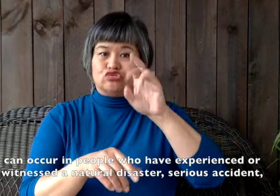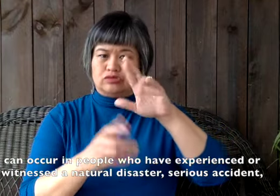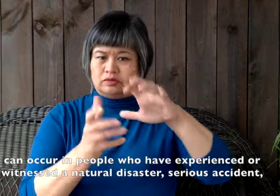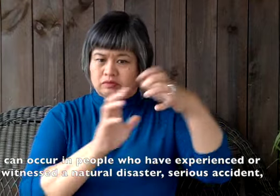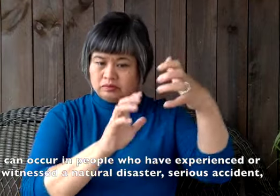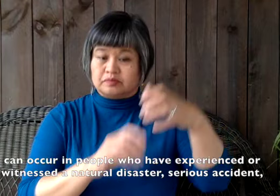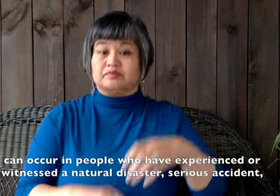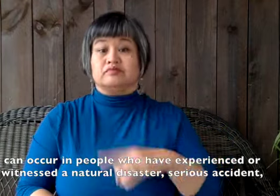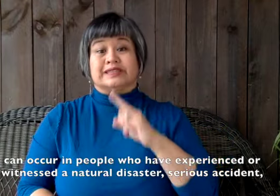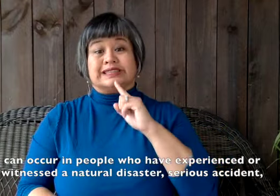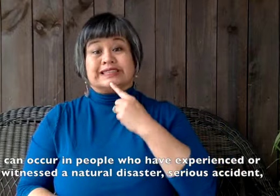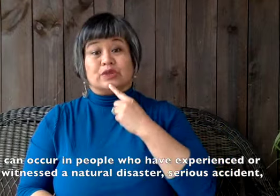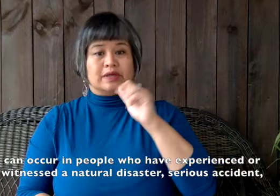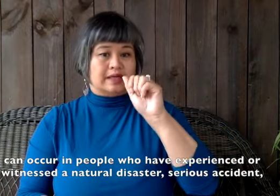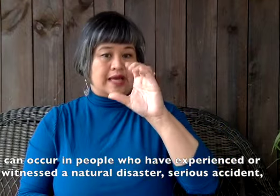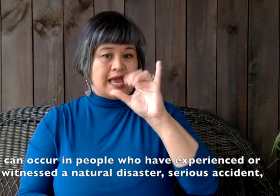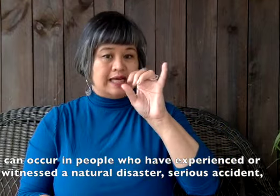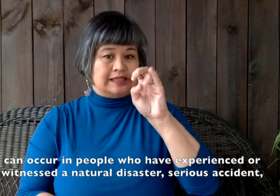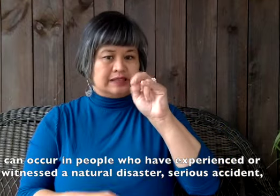a serious accident,